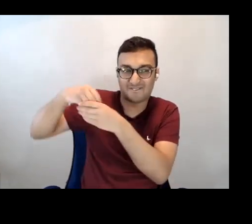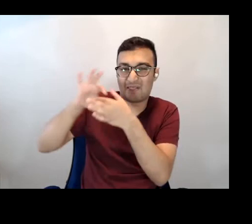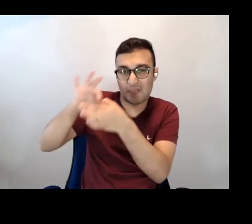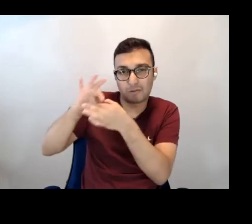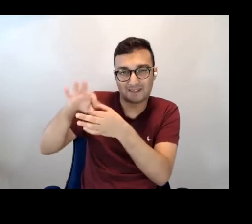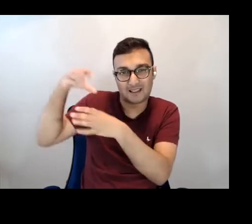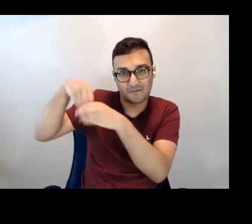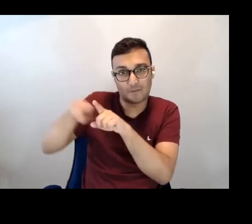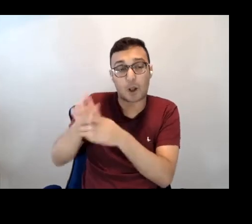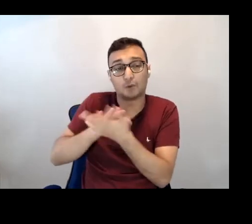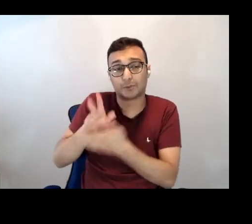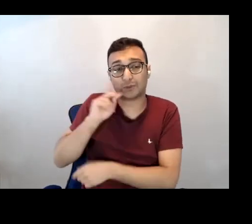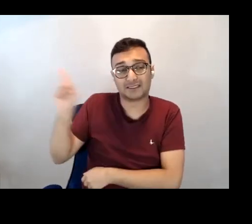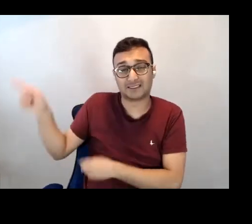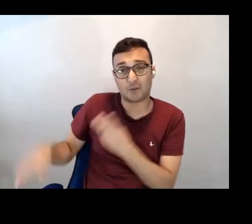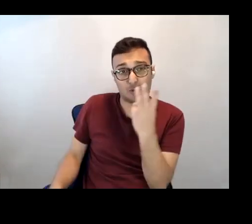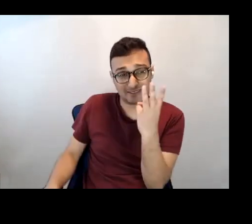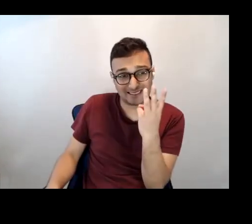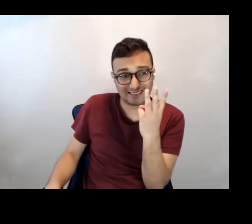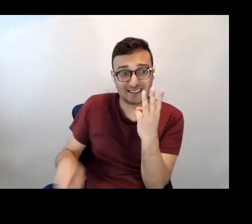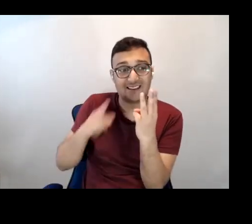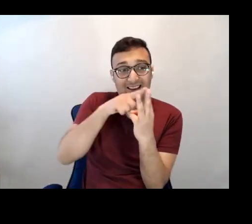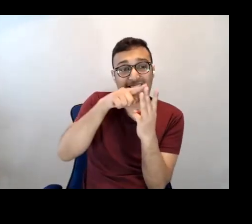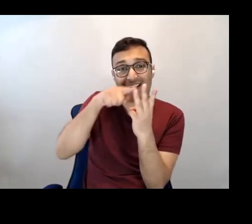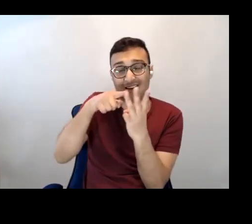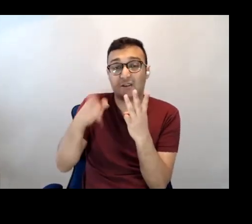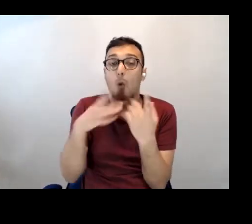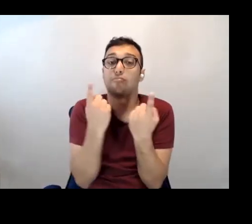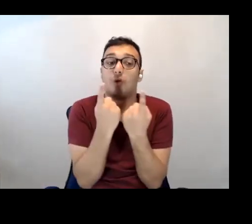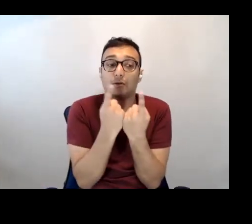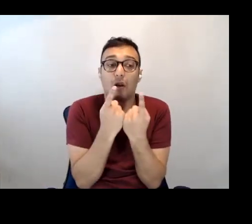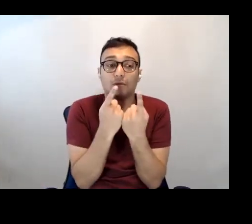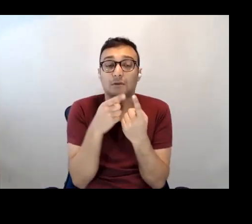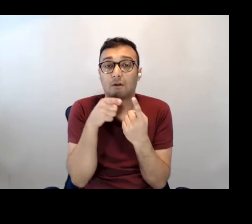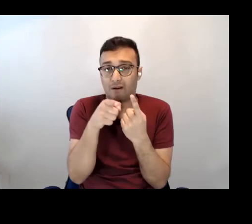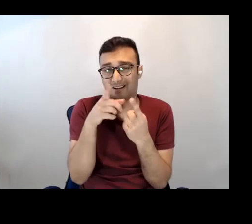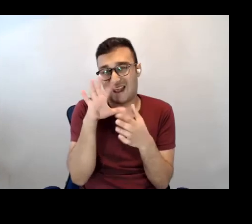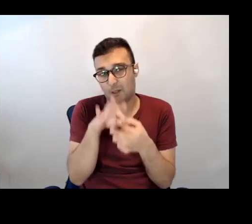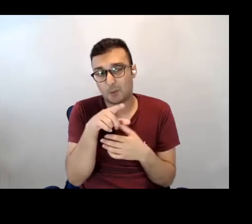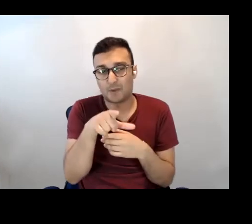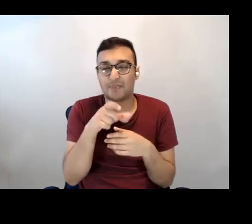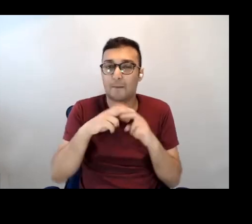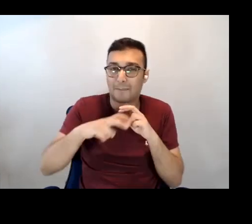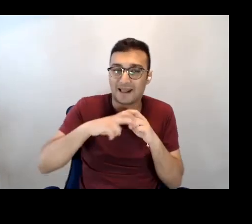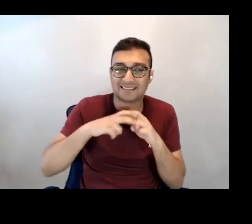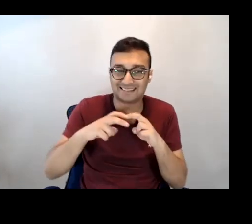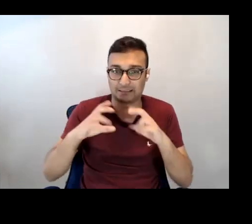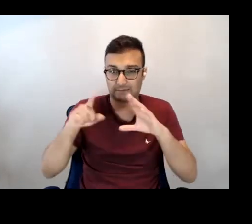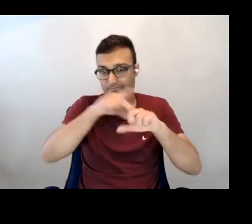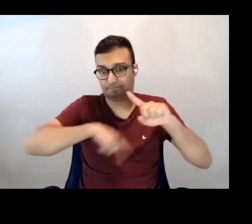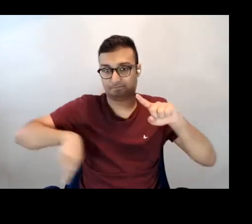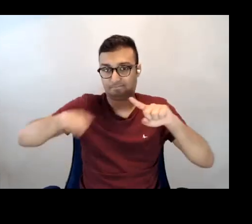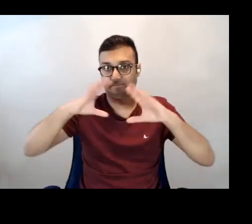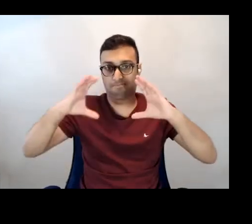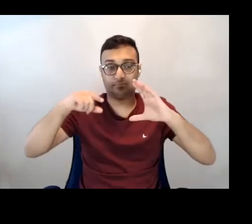slide shows the mobility and self-care products in a circle surrounded by the disability unit, the rehab centers, and